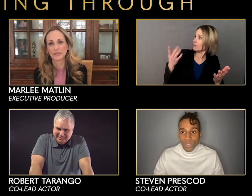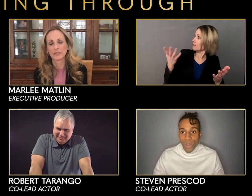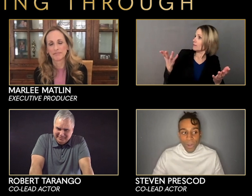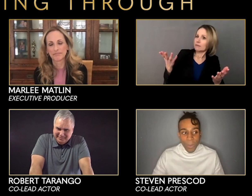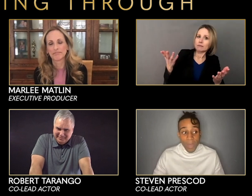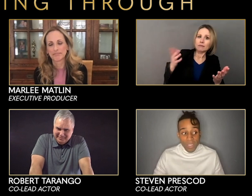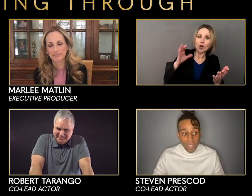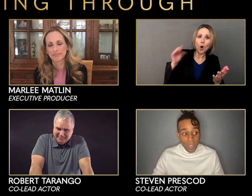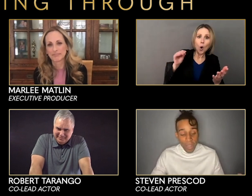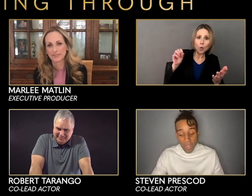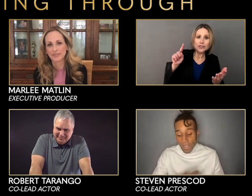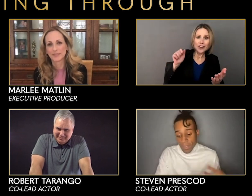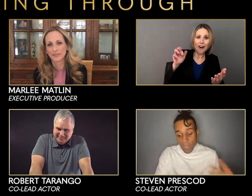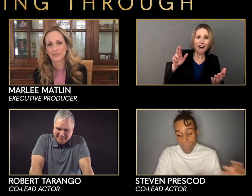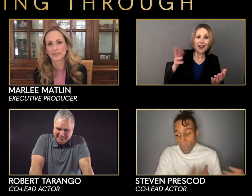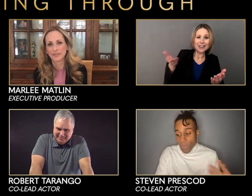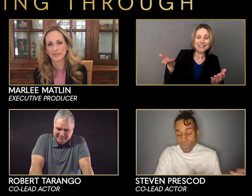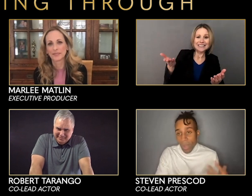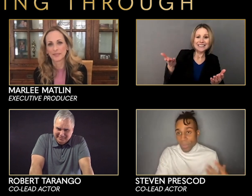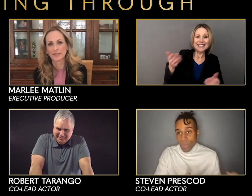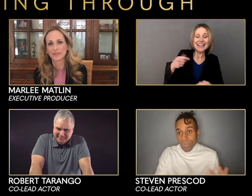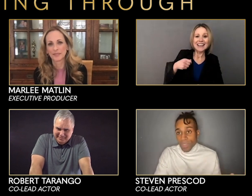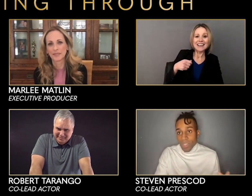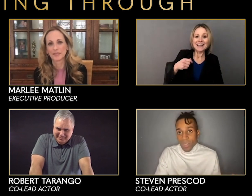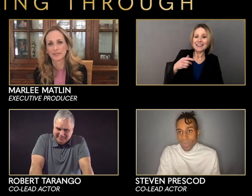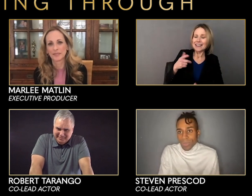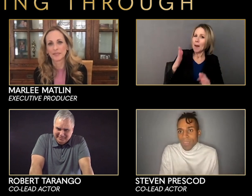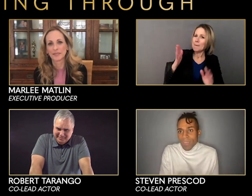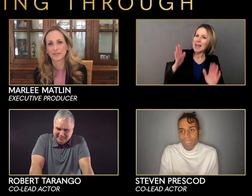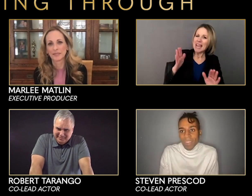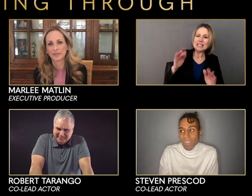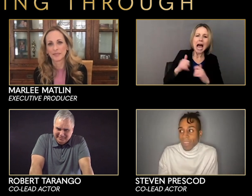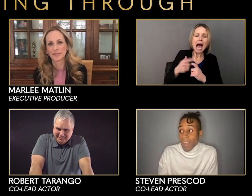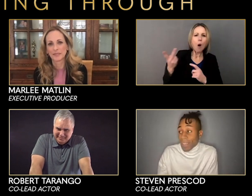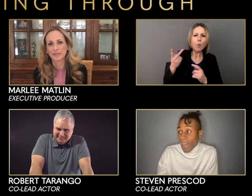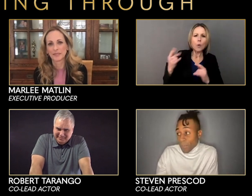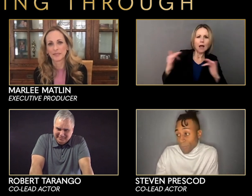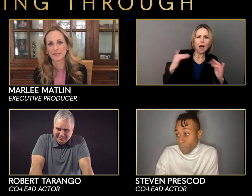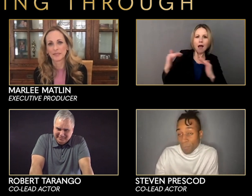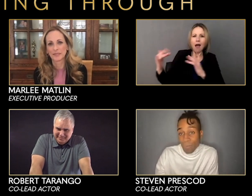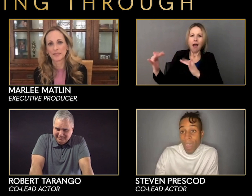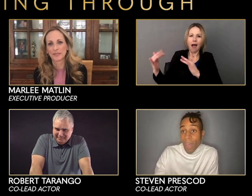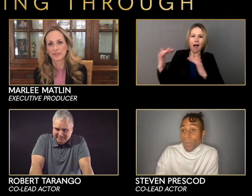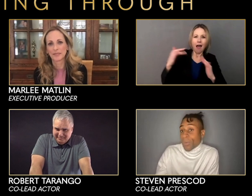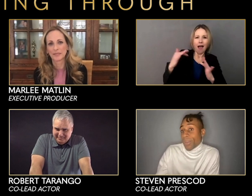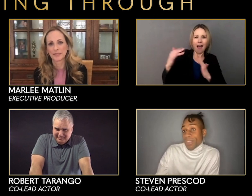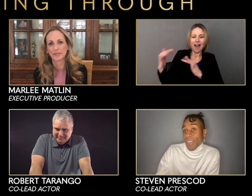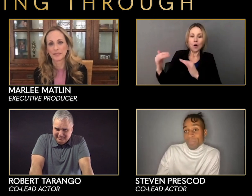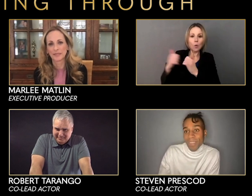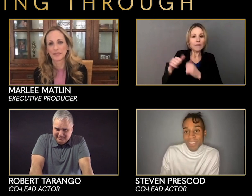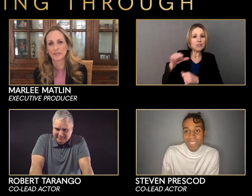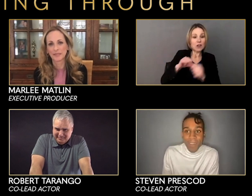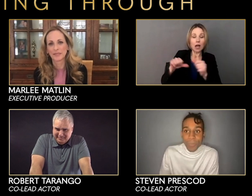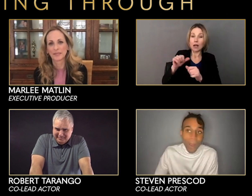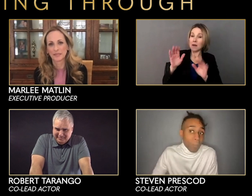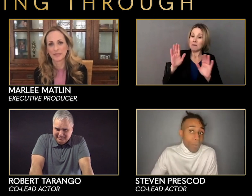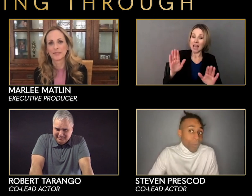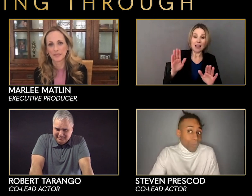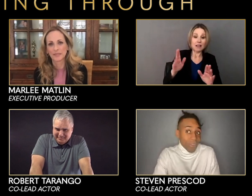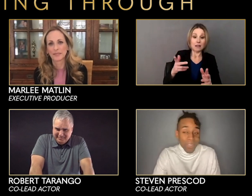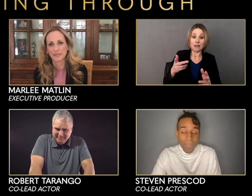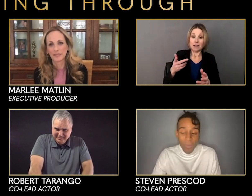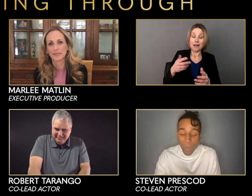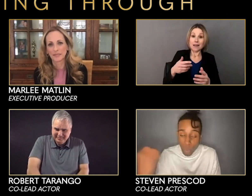a co-star and amazing. And the way we was bouncing off of each other was better than a lot of other thespians that I've